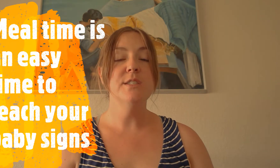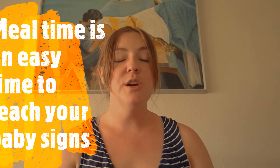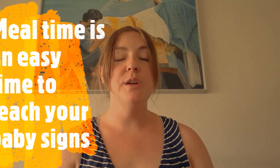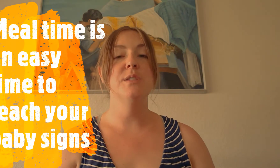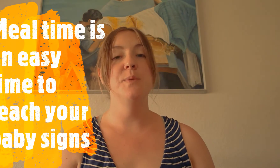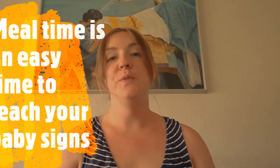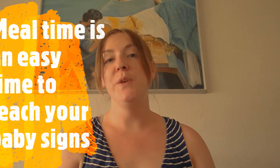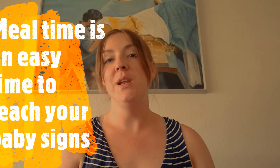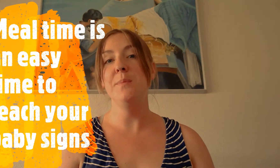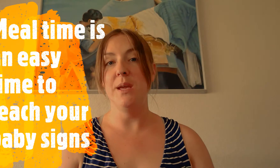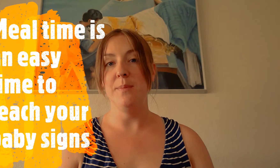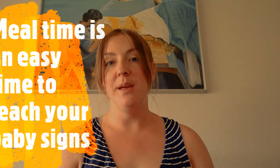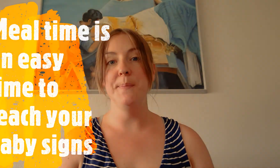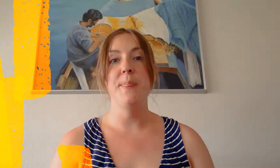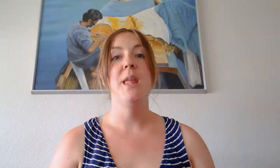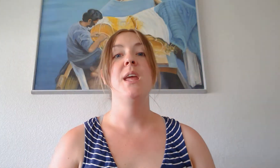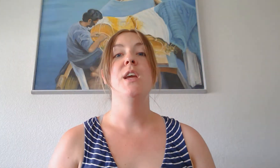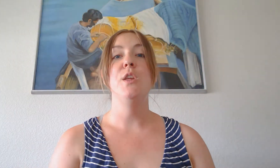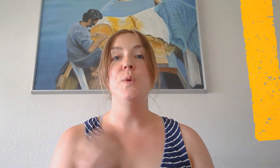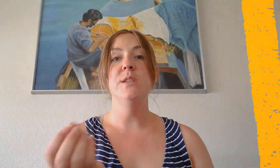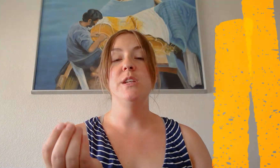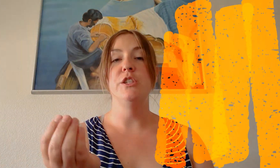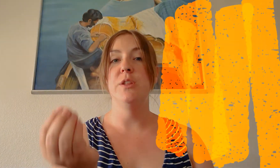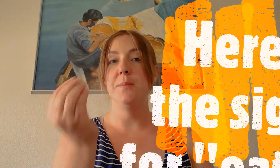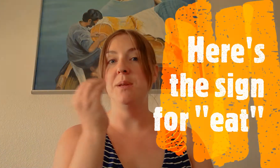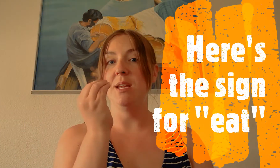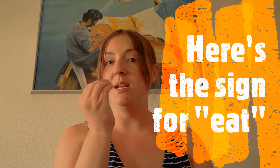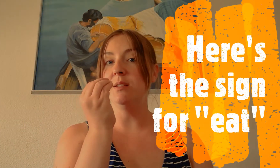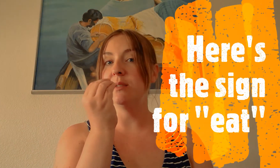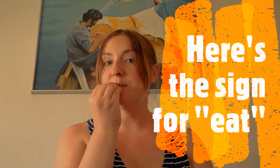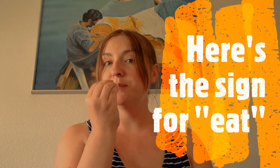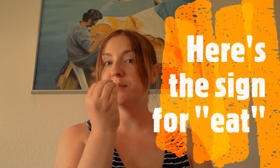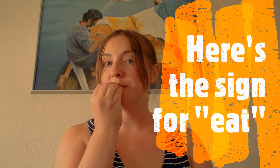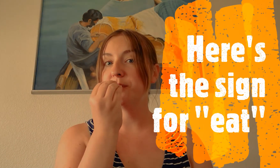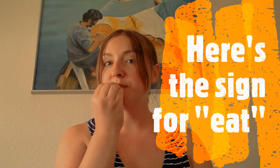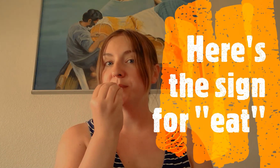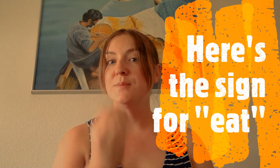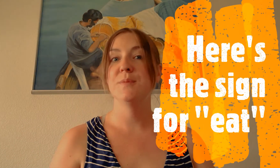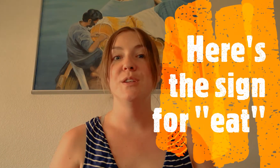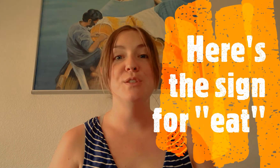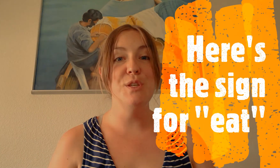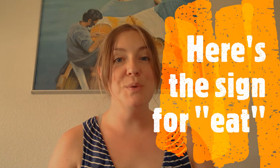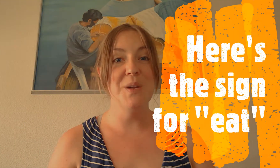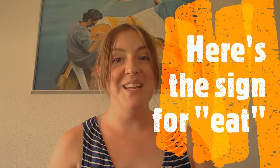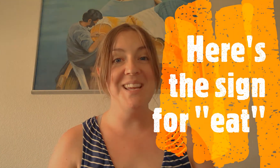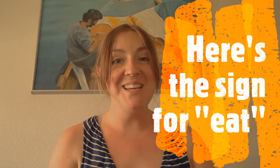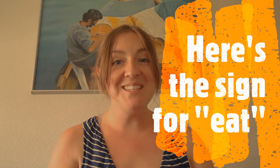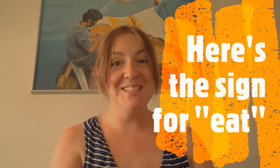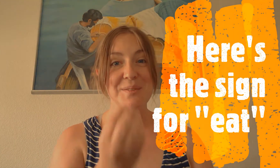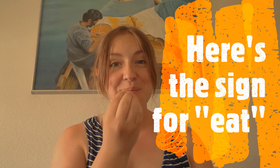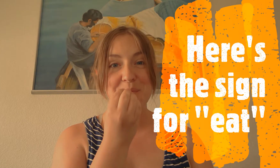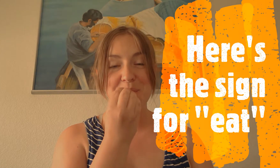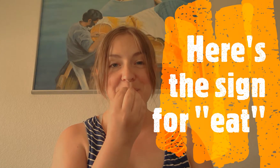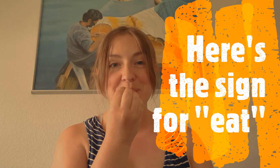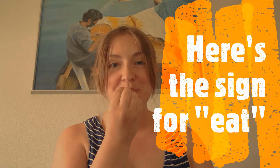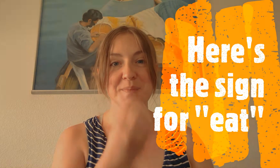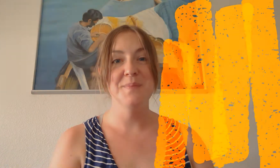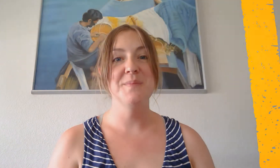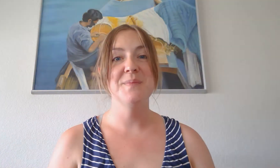start spoon feeding baby, you can teach them eat. Do you want to eat?